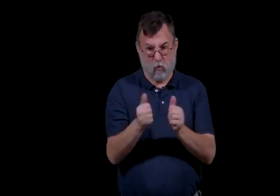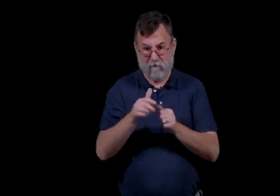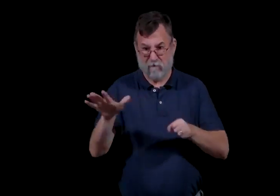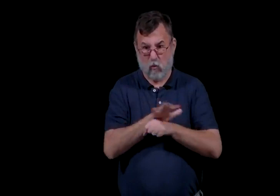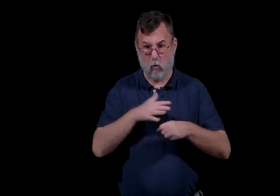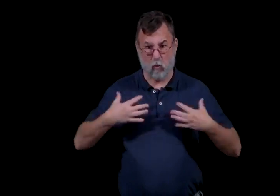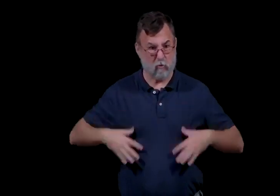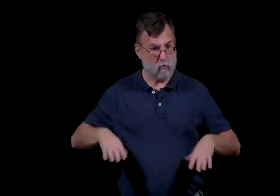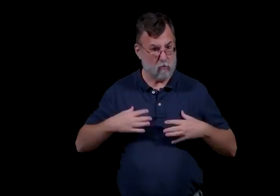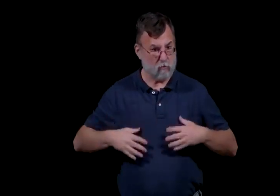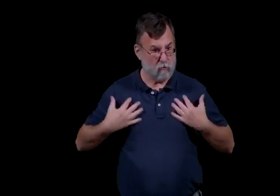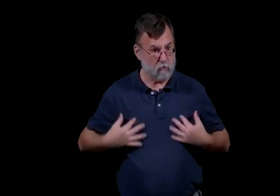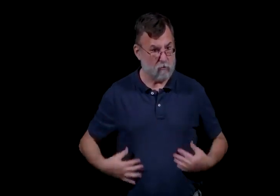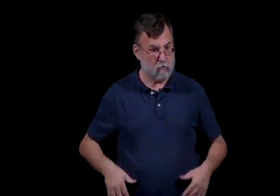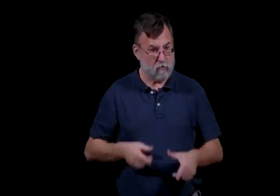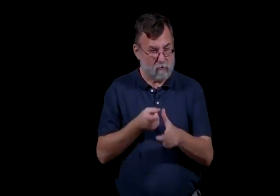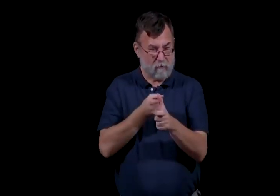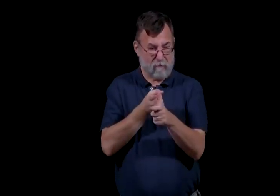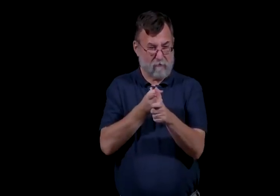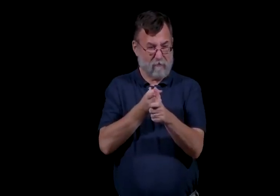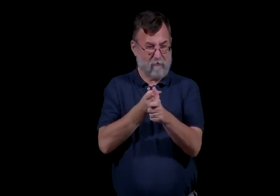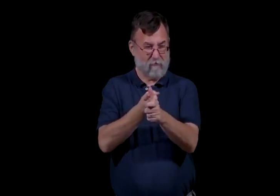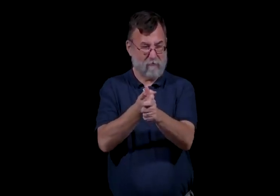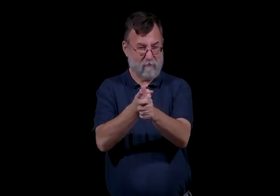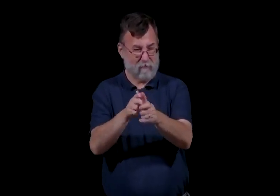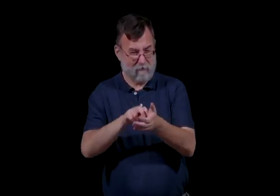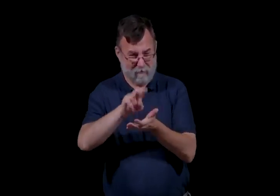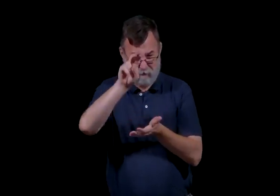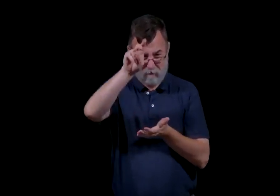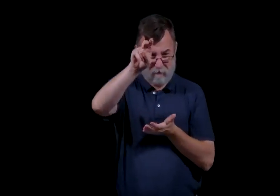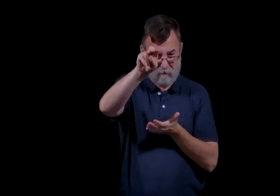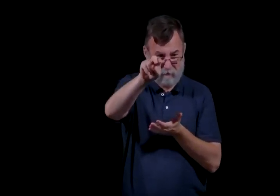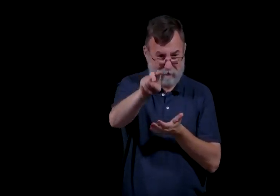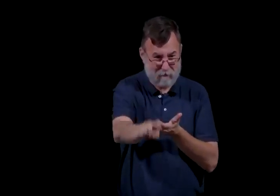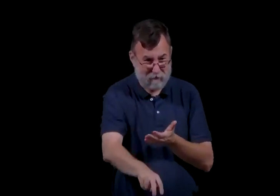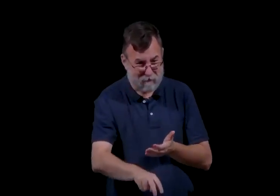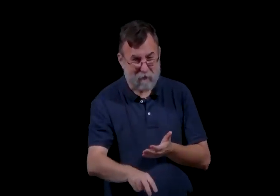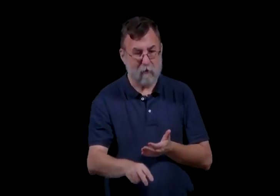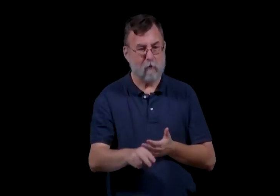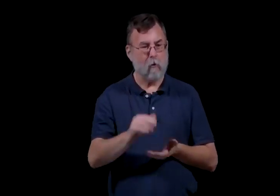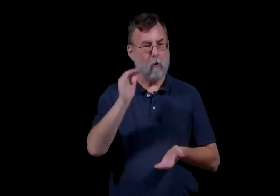into the lake, and I, with all my clothes on, I ran in, dived into the water,